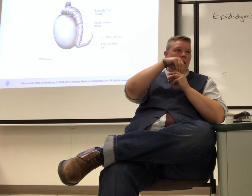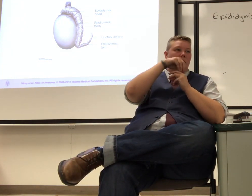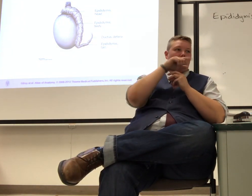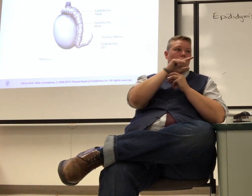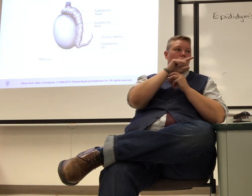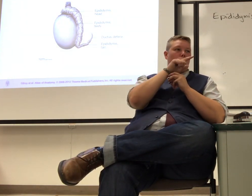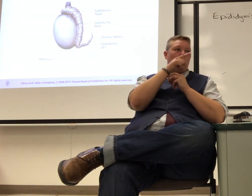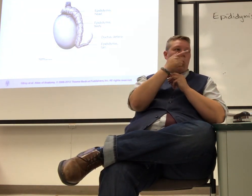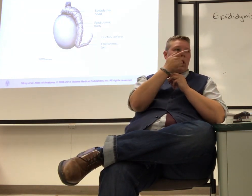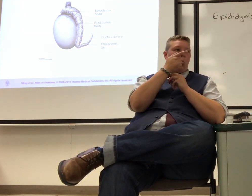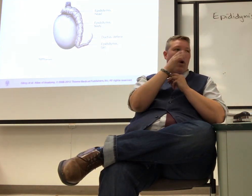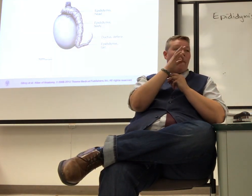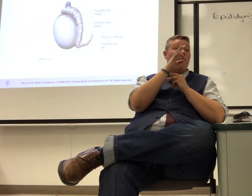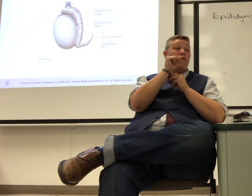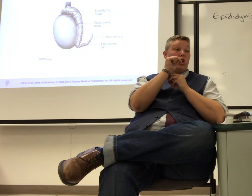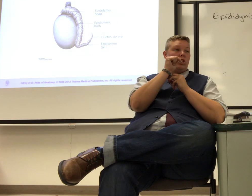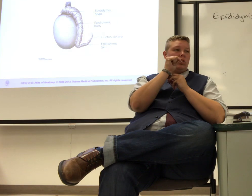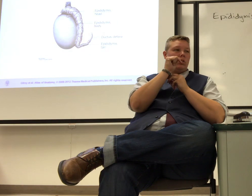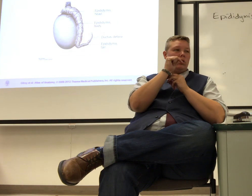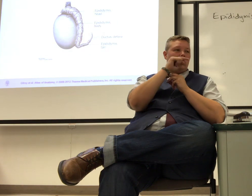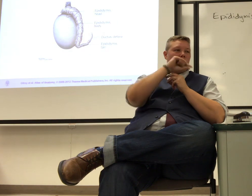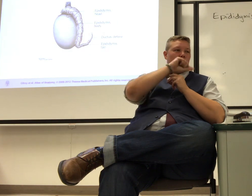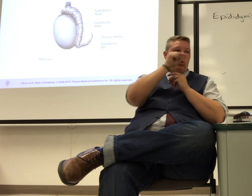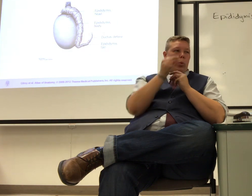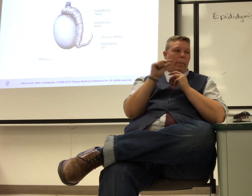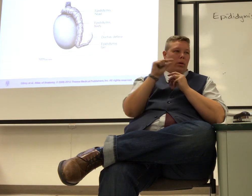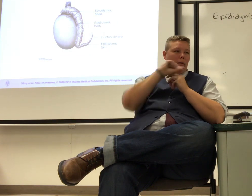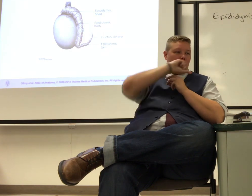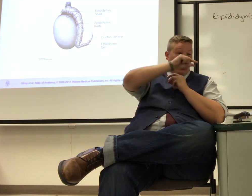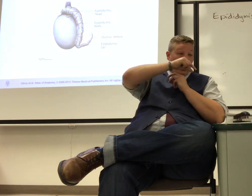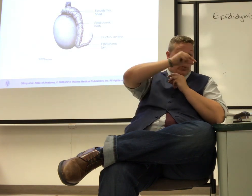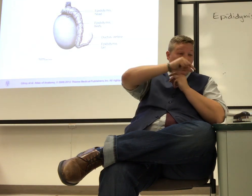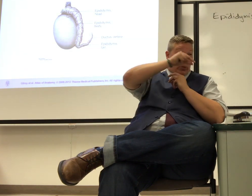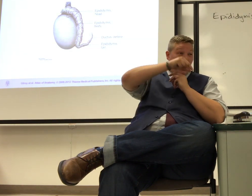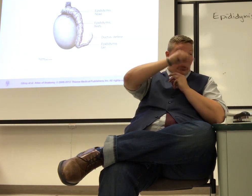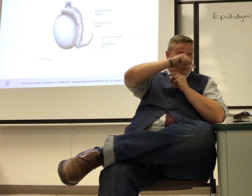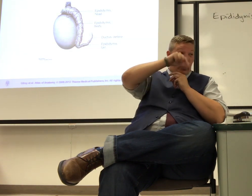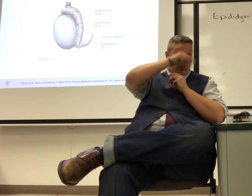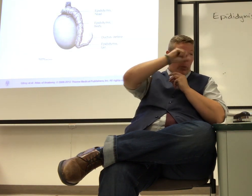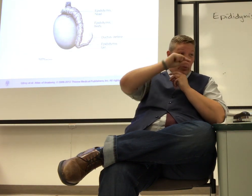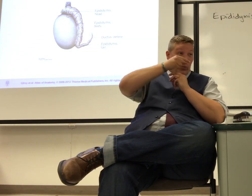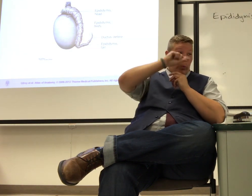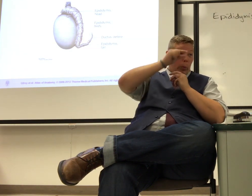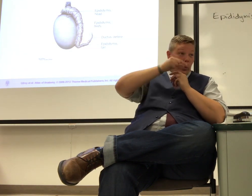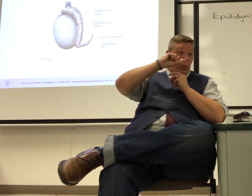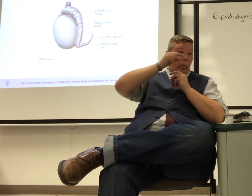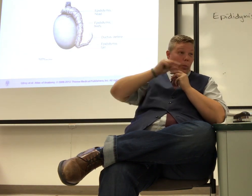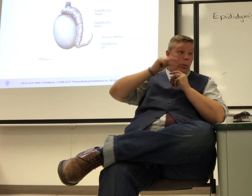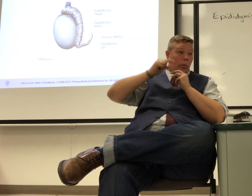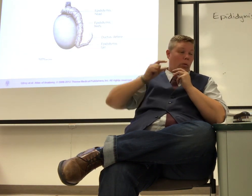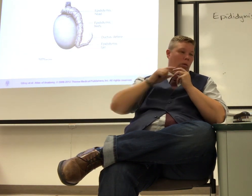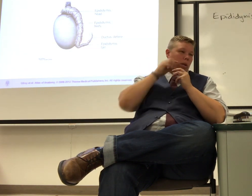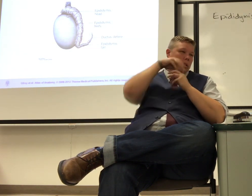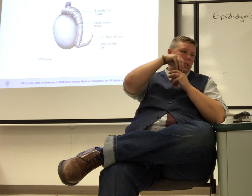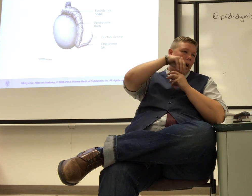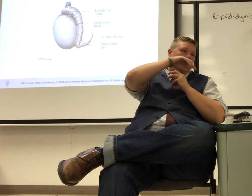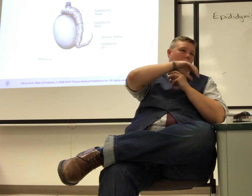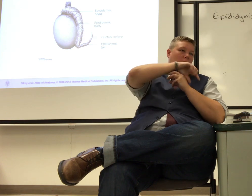packed. So note, head, body,